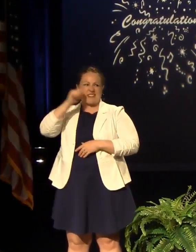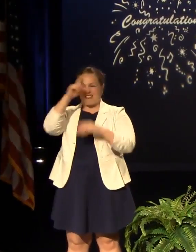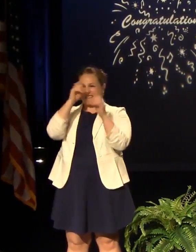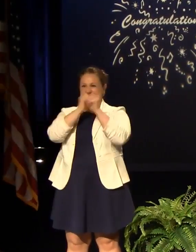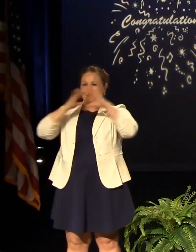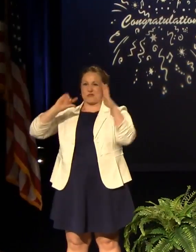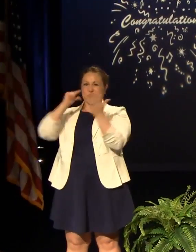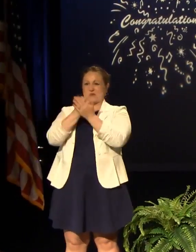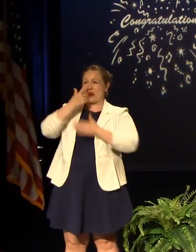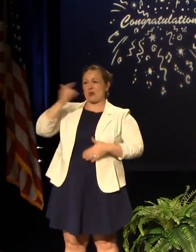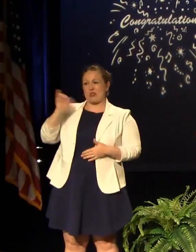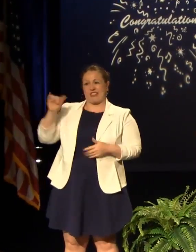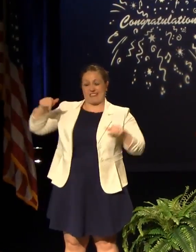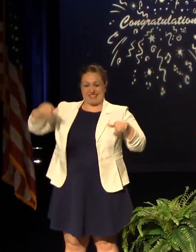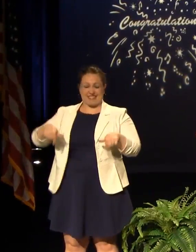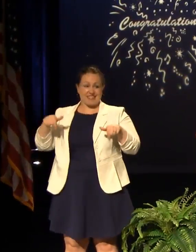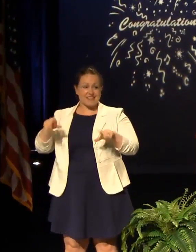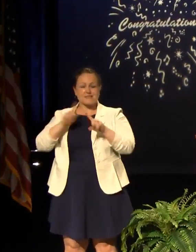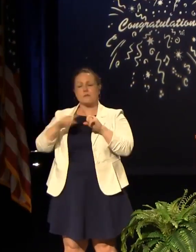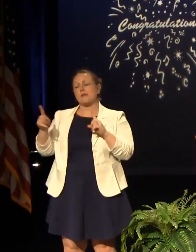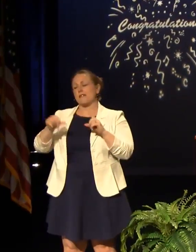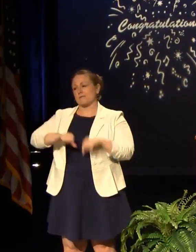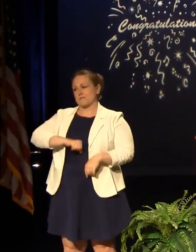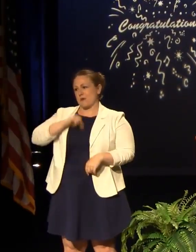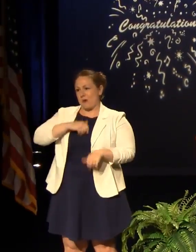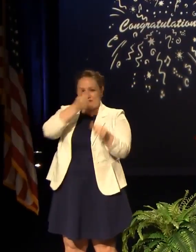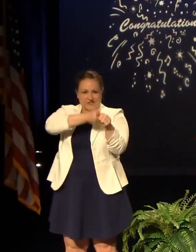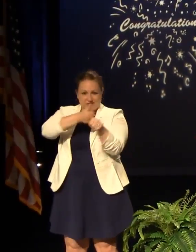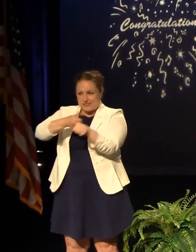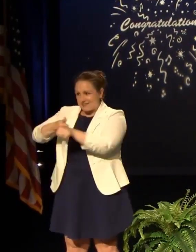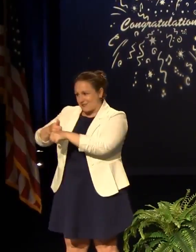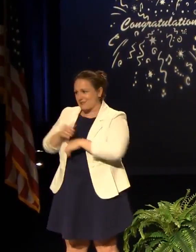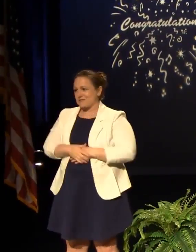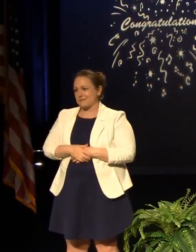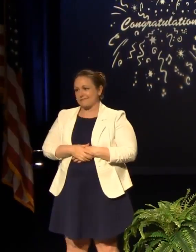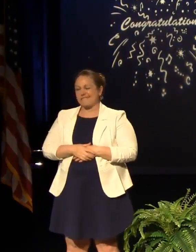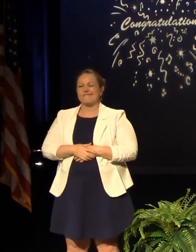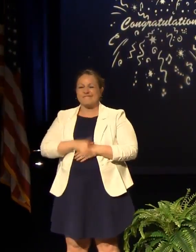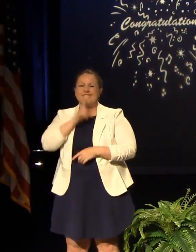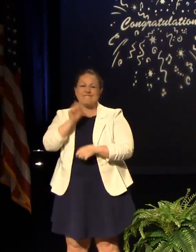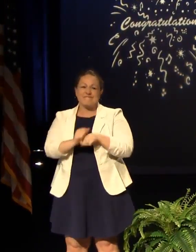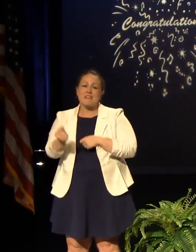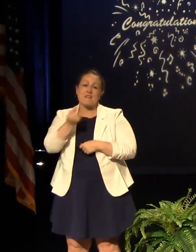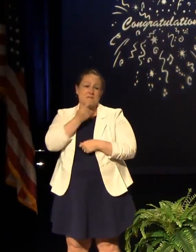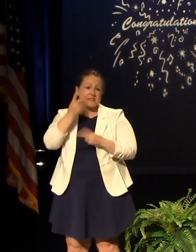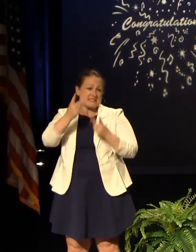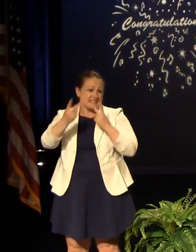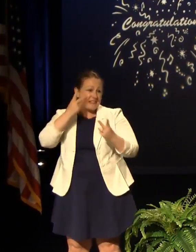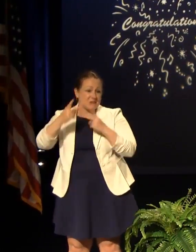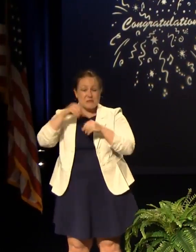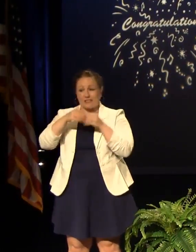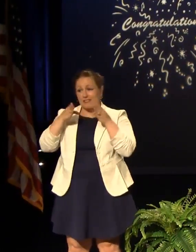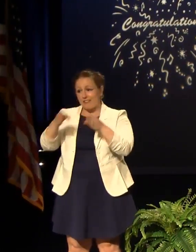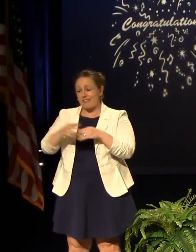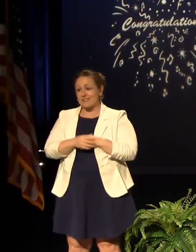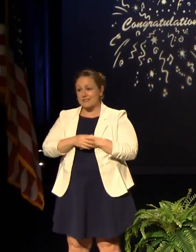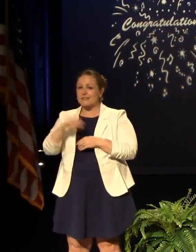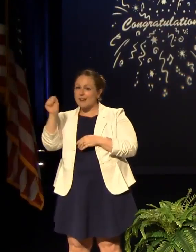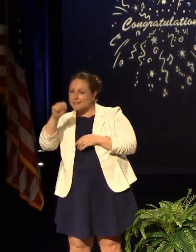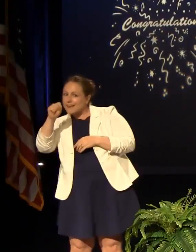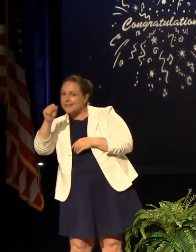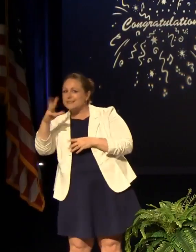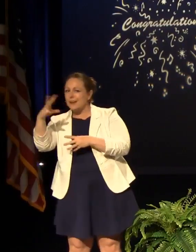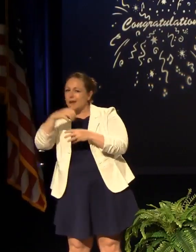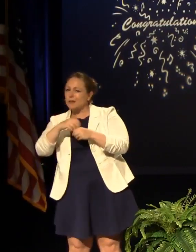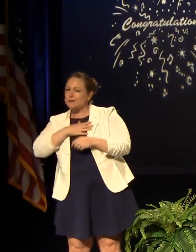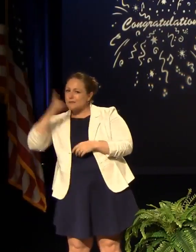so proud of each and every one of my fellow graduates. I've truly missed seeing all of you every day in the halls, and yes, that includes